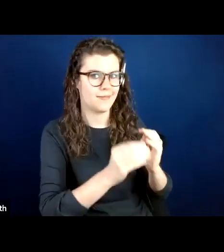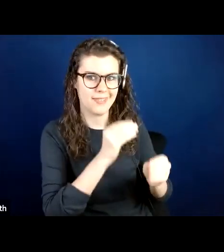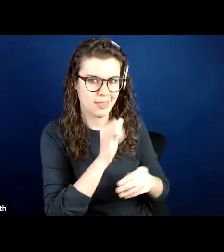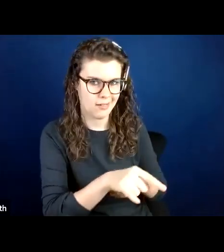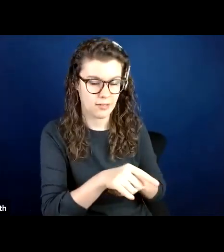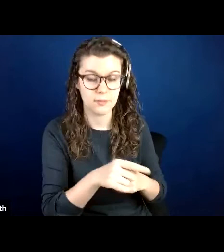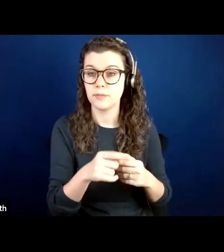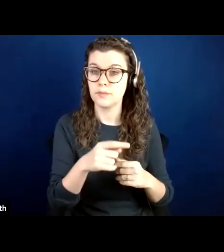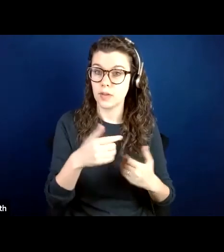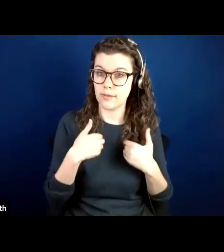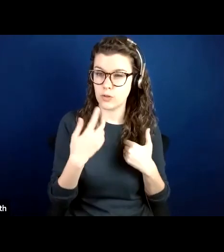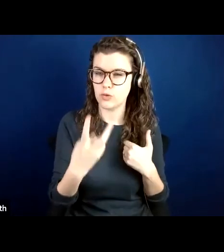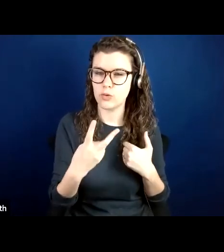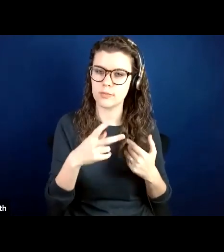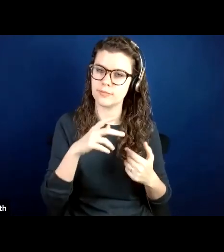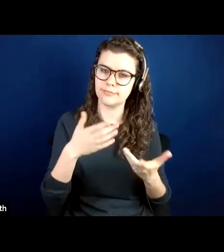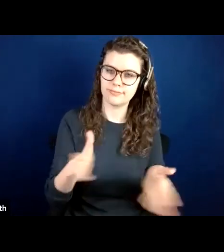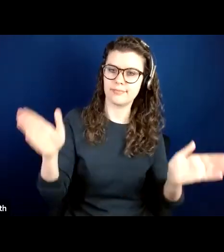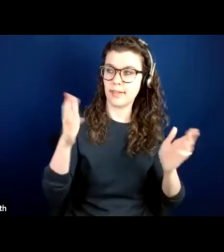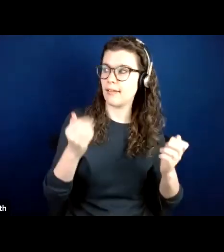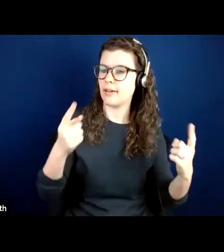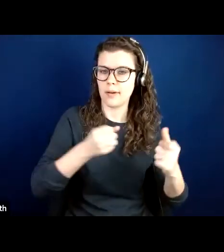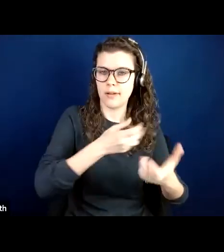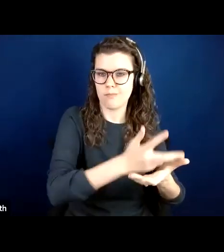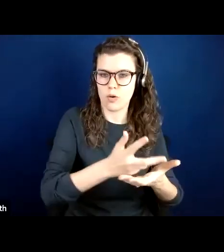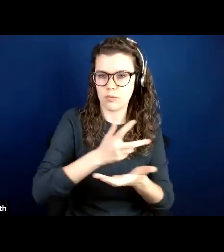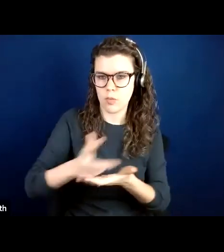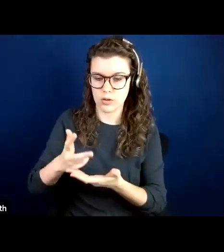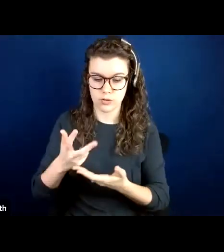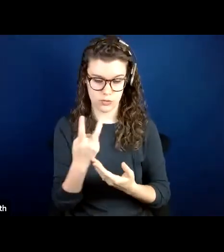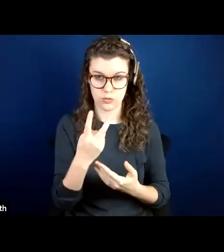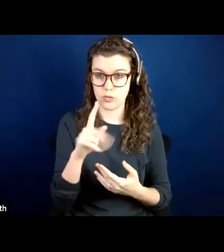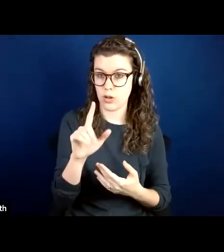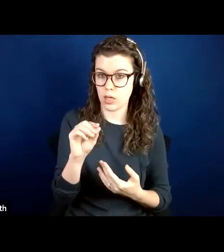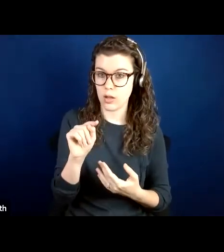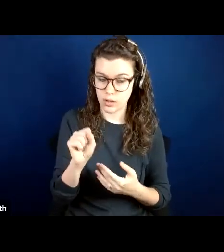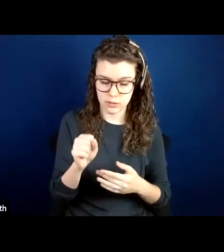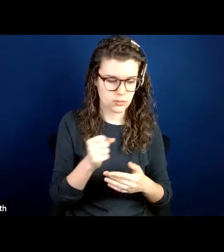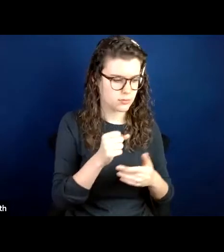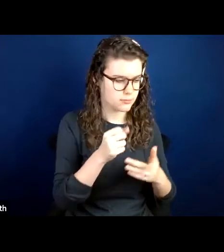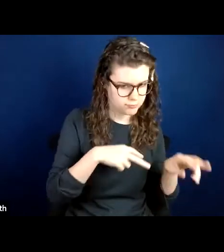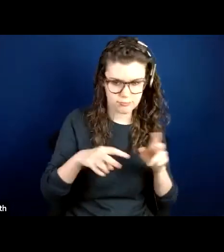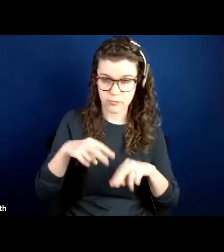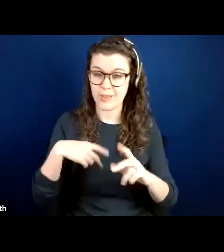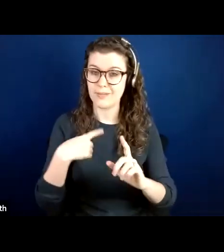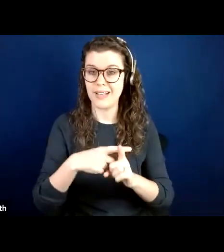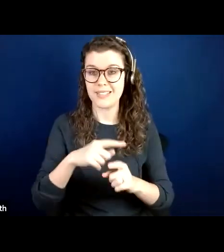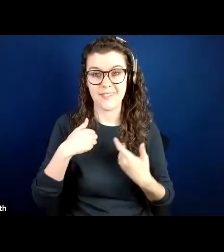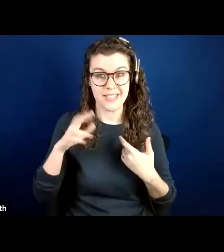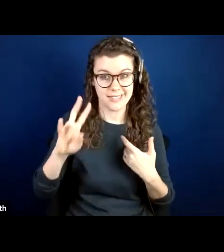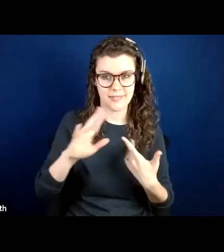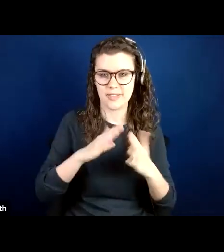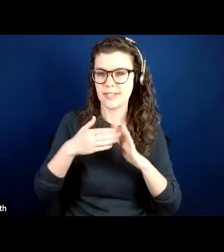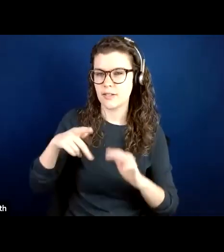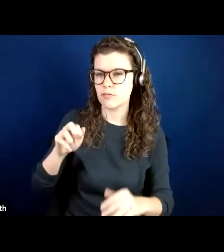their public parking lots, and then their 7 city parks, which included multiple sports facilities. So there were